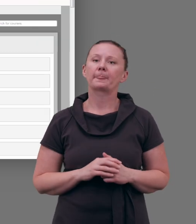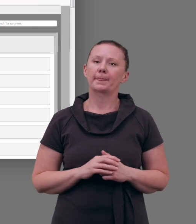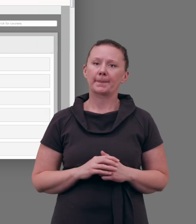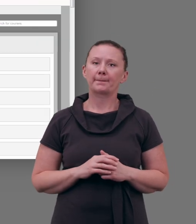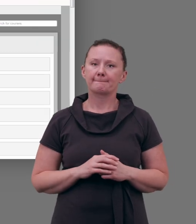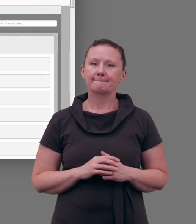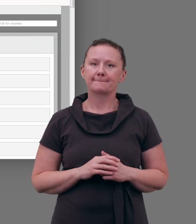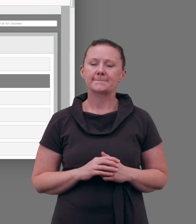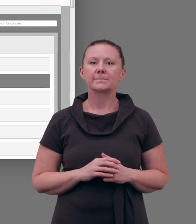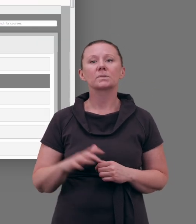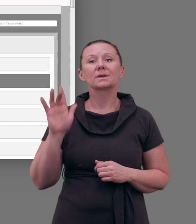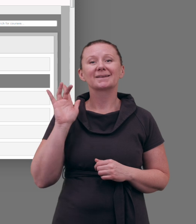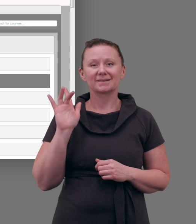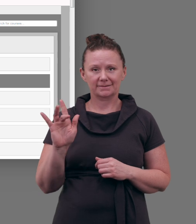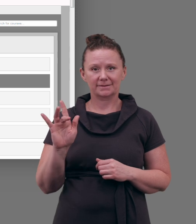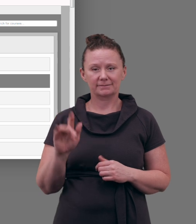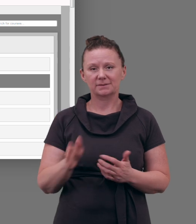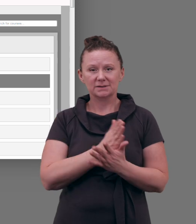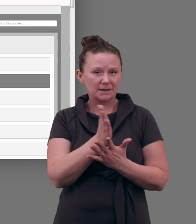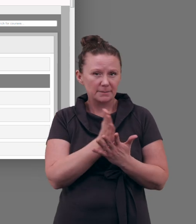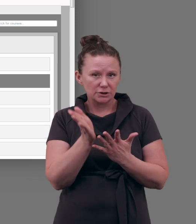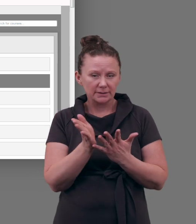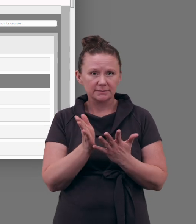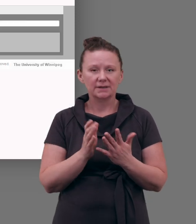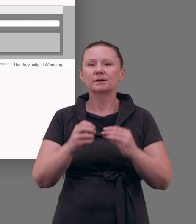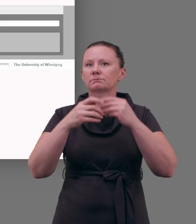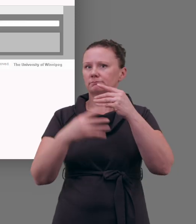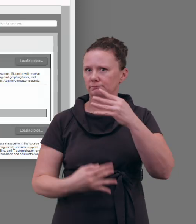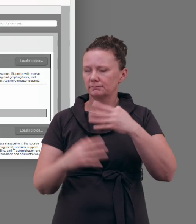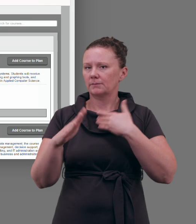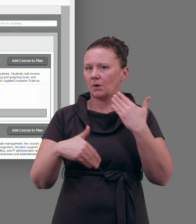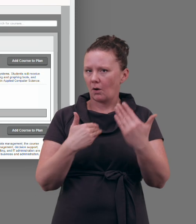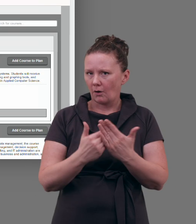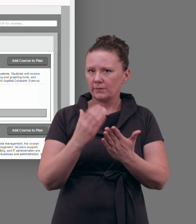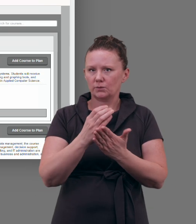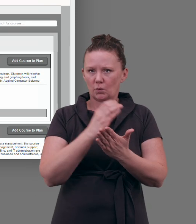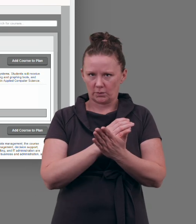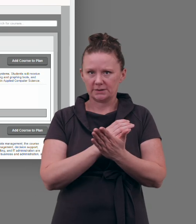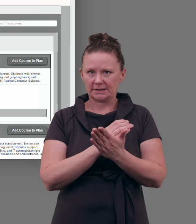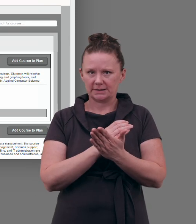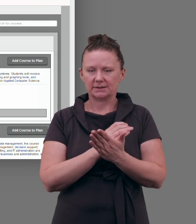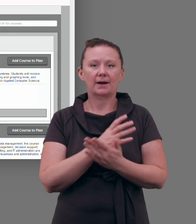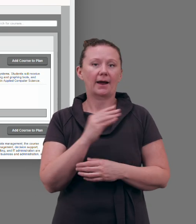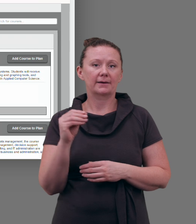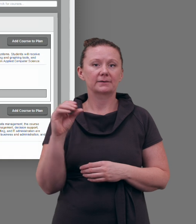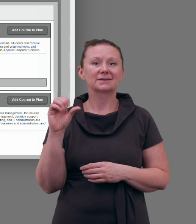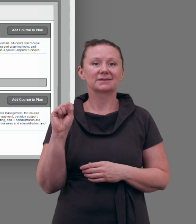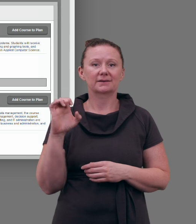Clicking on a subject will display all courses and sections for that subject. You can further narrow your search by using the filters on the left-hand